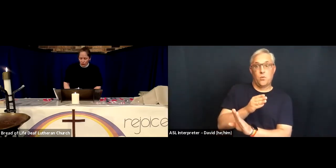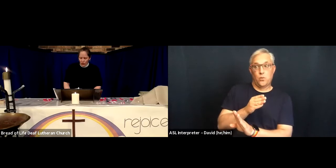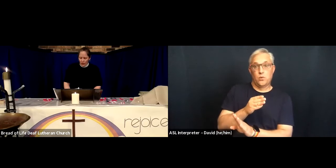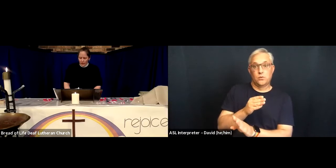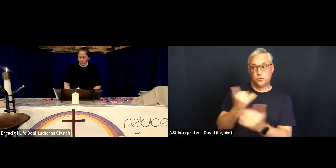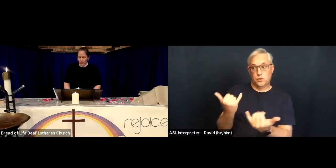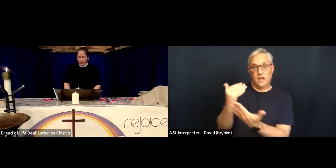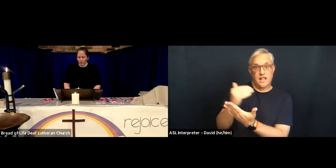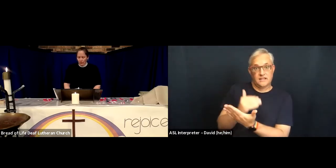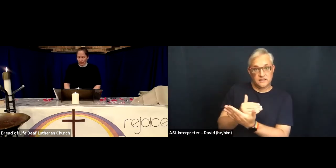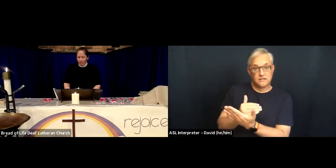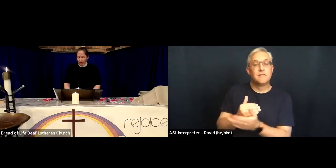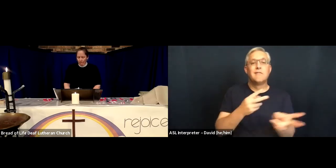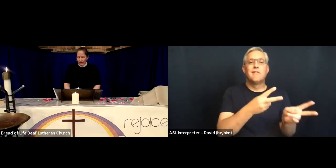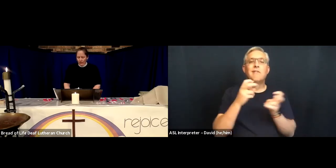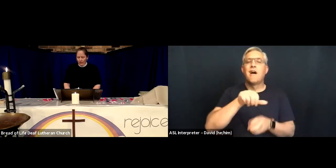from Joel as well.